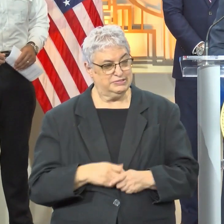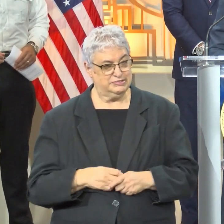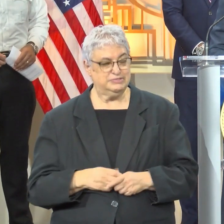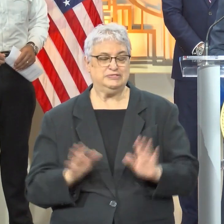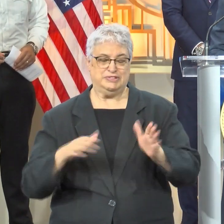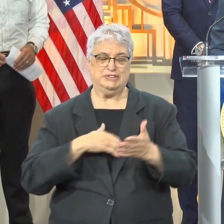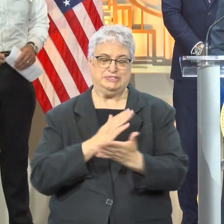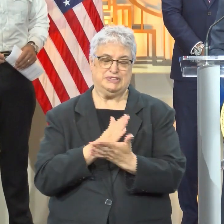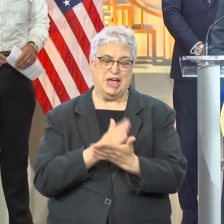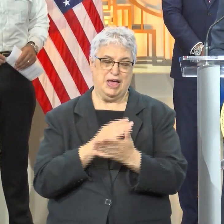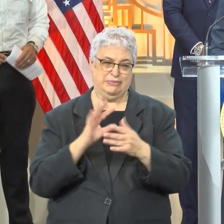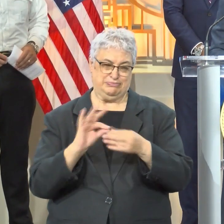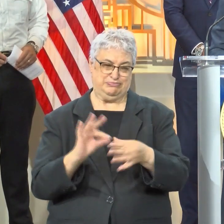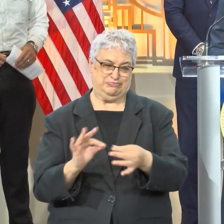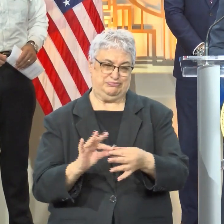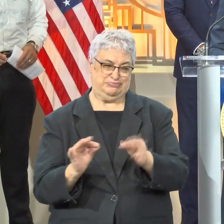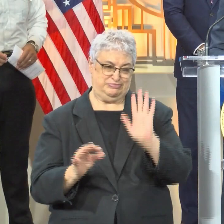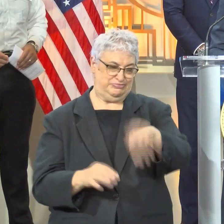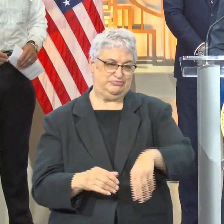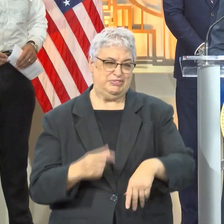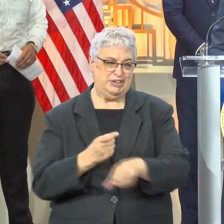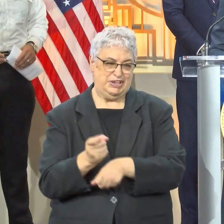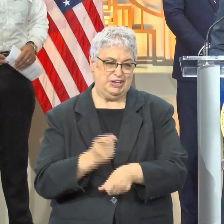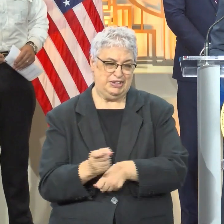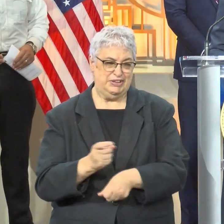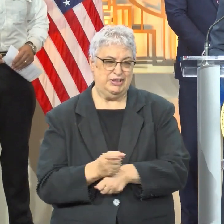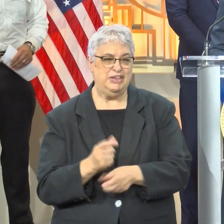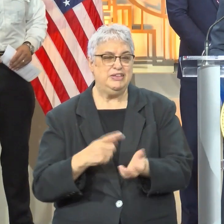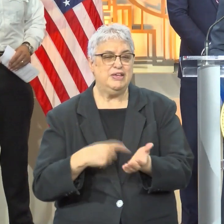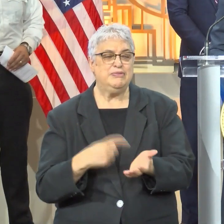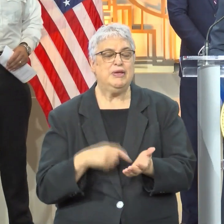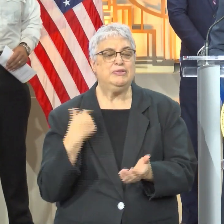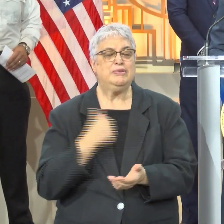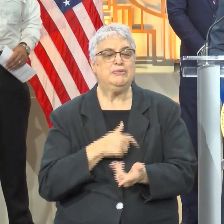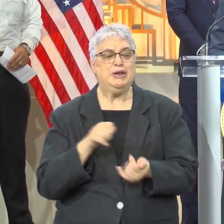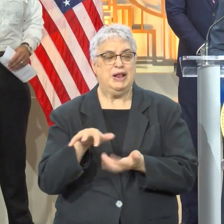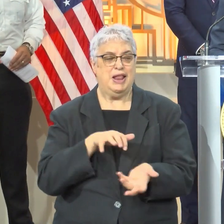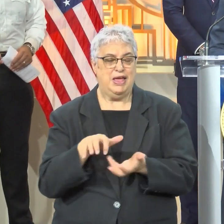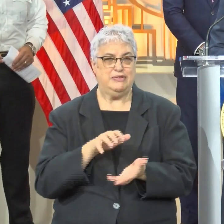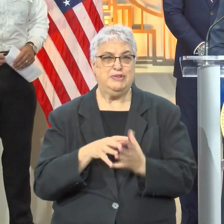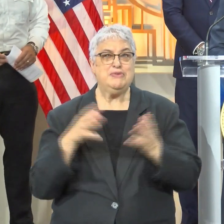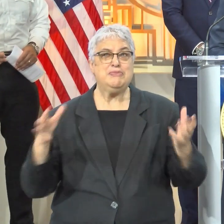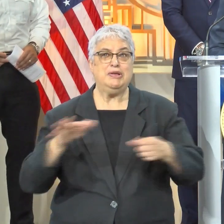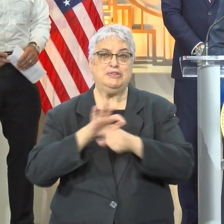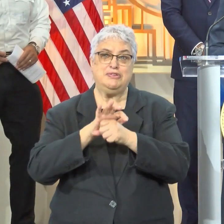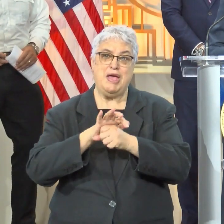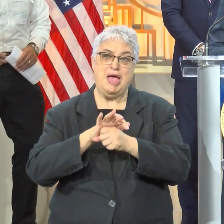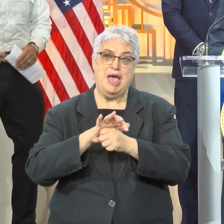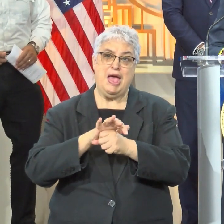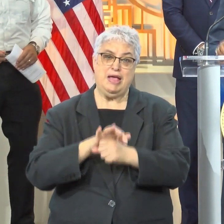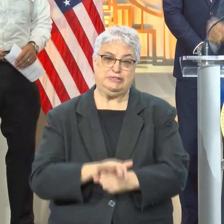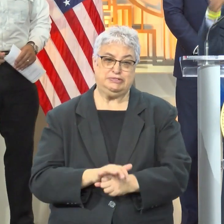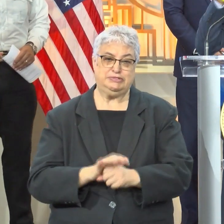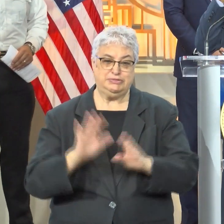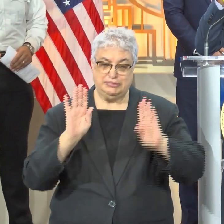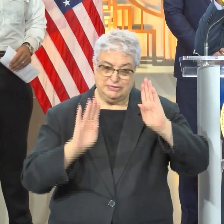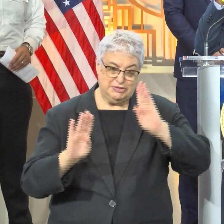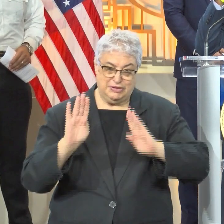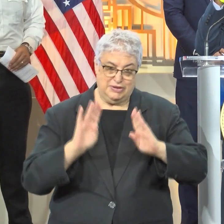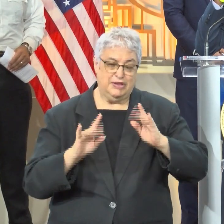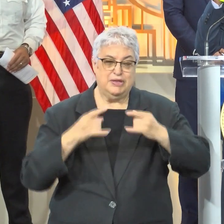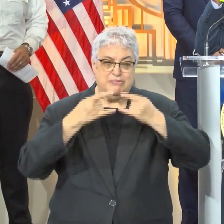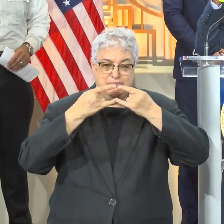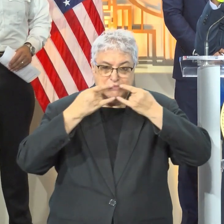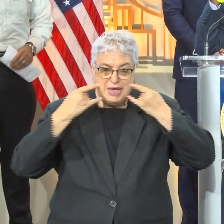Let me stop. But let me just say, you got to laugh a little bit these days, because I tell you, there's too much stress and anxiety that's out here. Put your